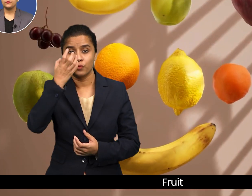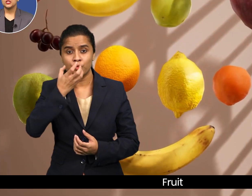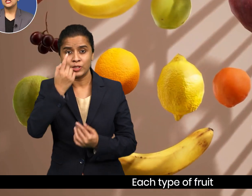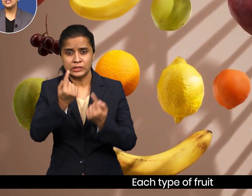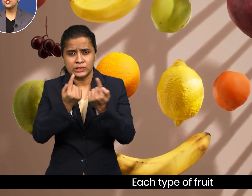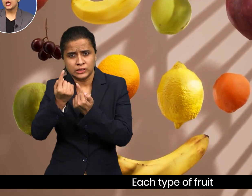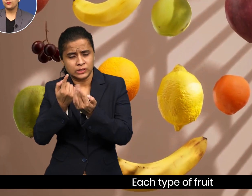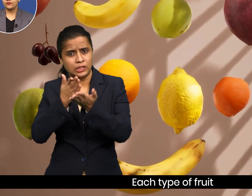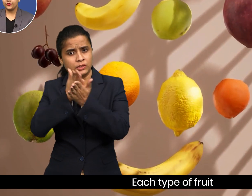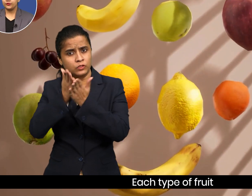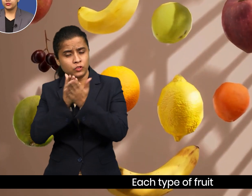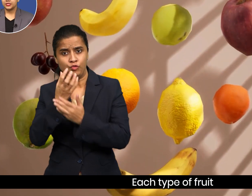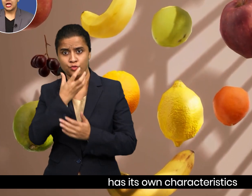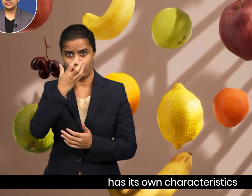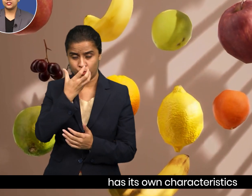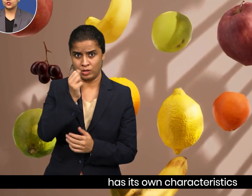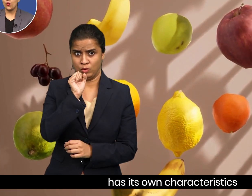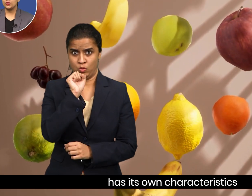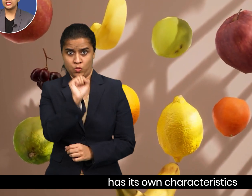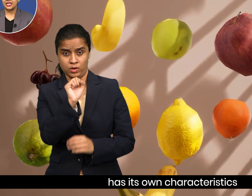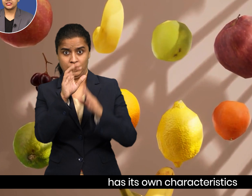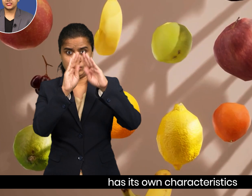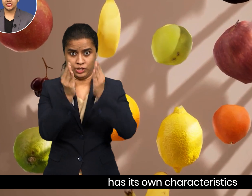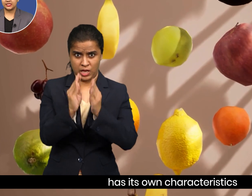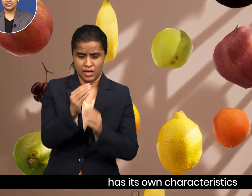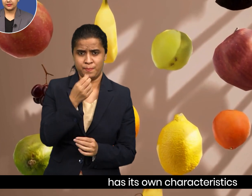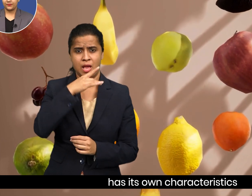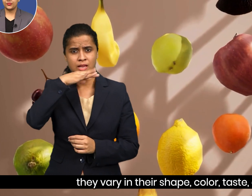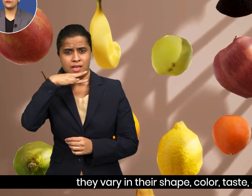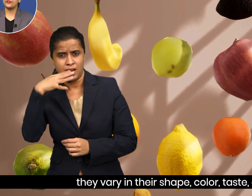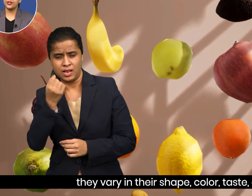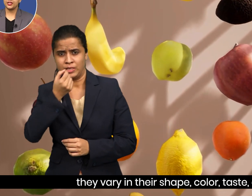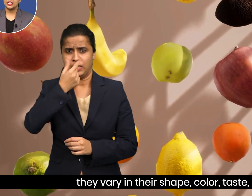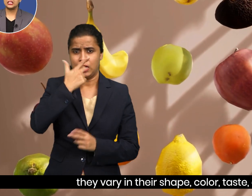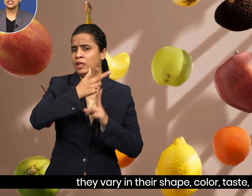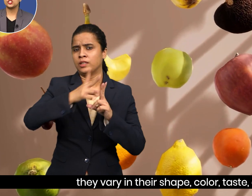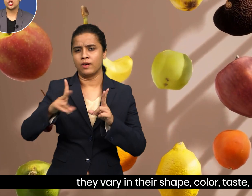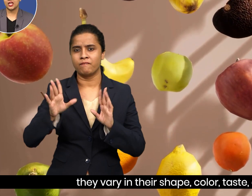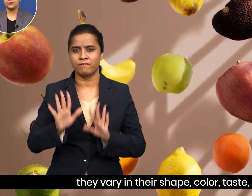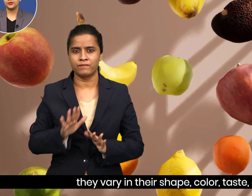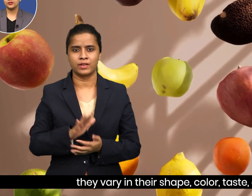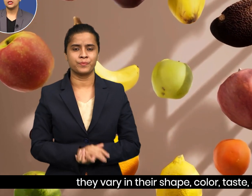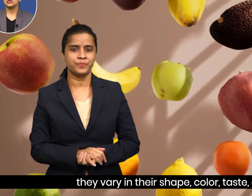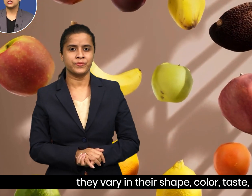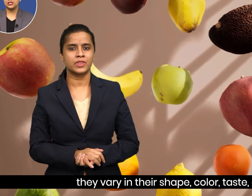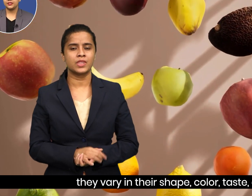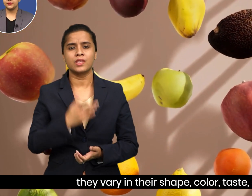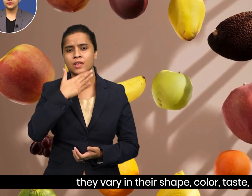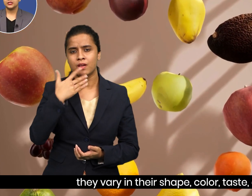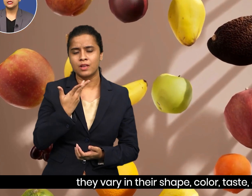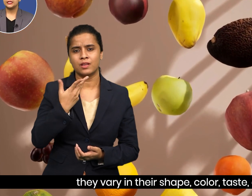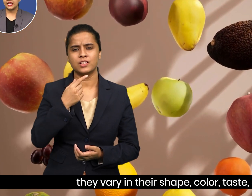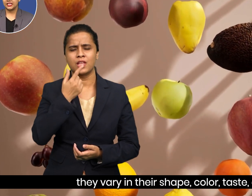Fruit. Each type of fruit has its own characteristics. They vary in their shape,